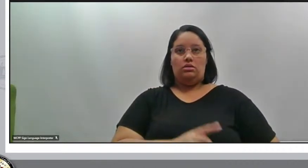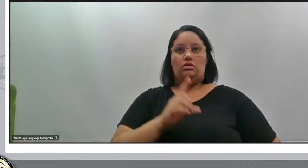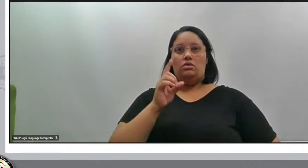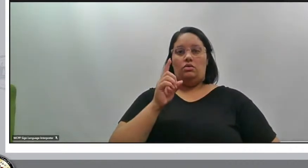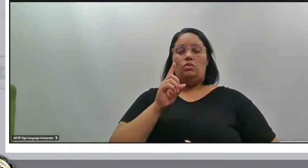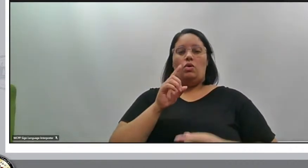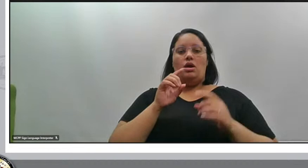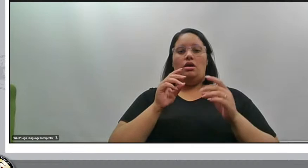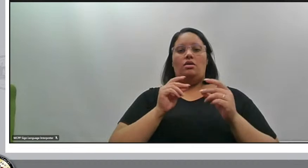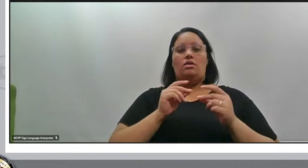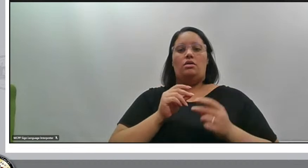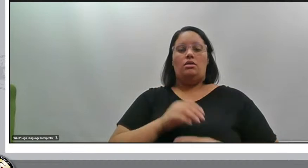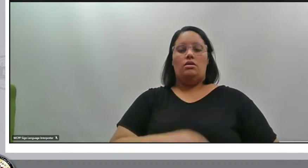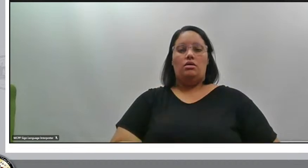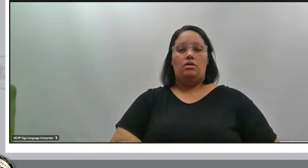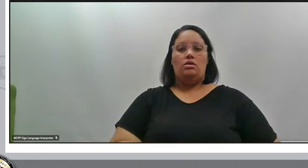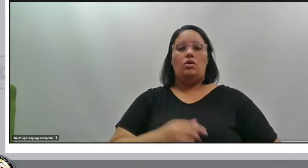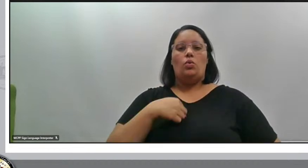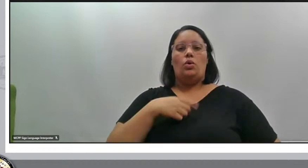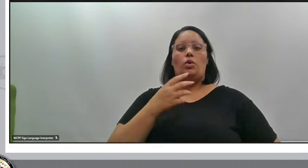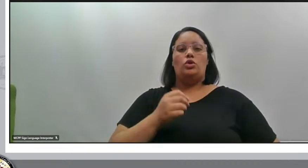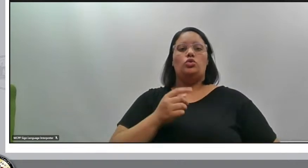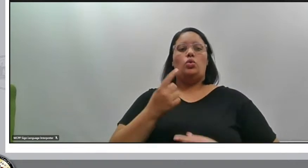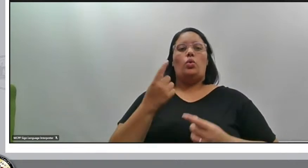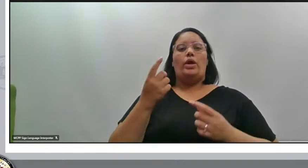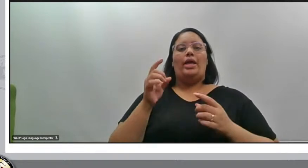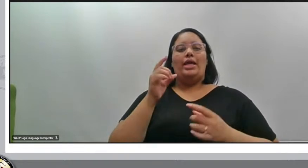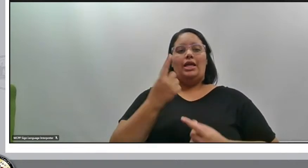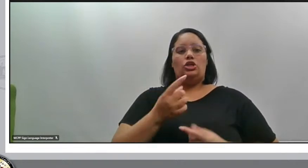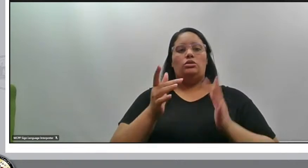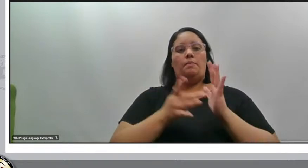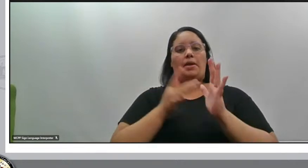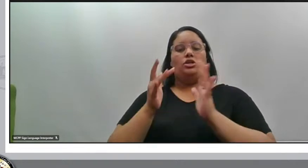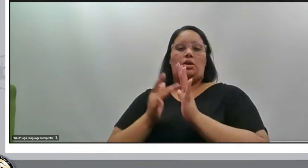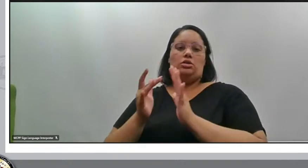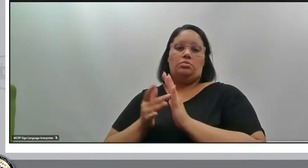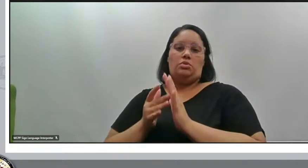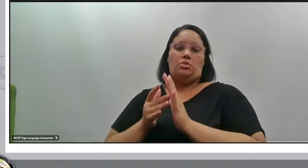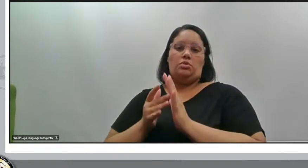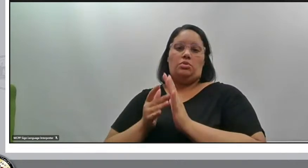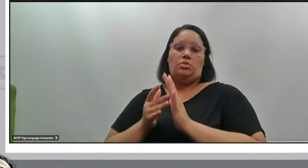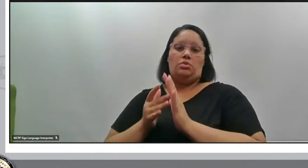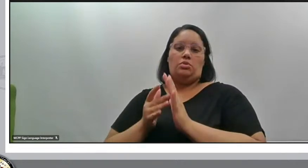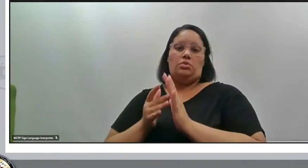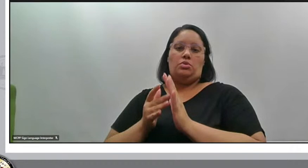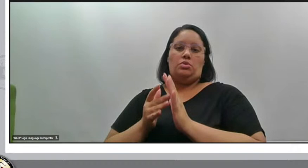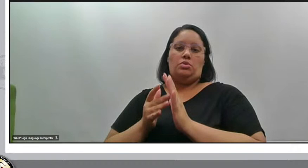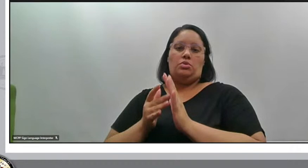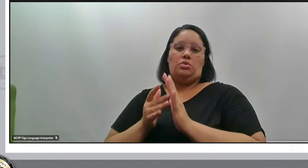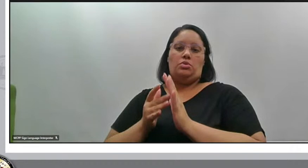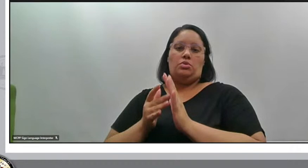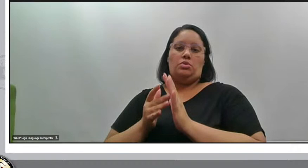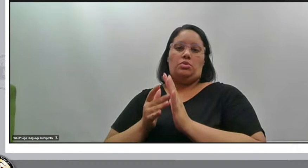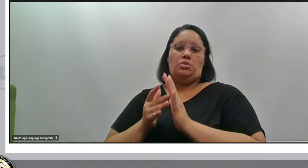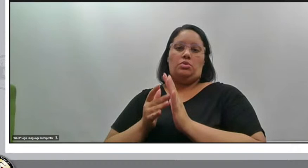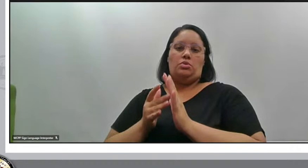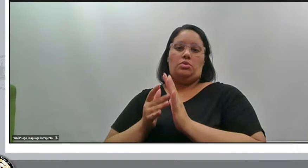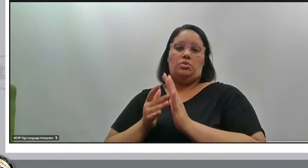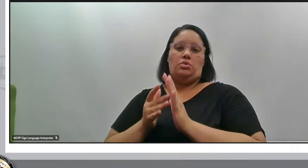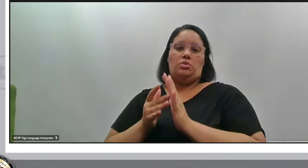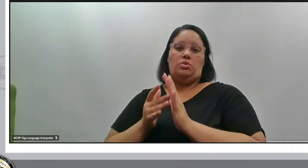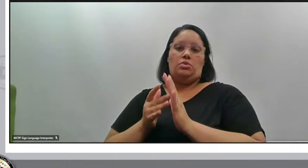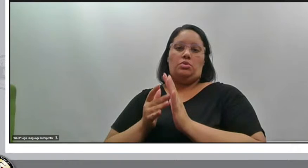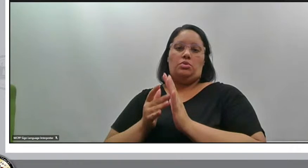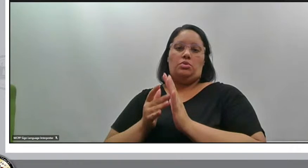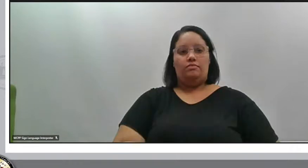Because we're going to do page by page, but at the moment we're on page 53. All right. In the